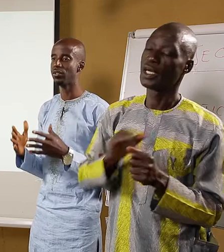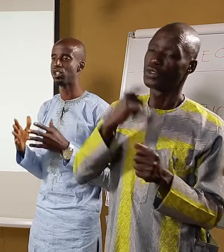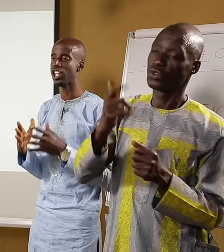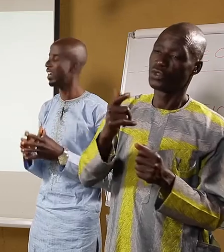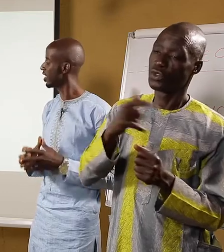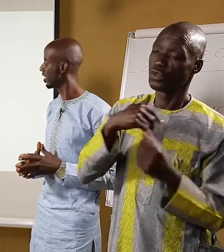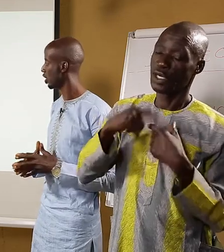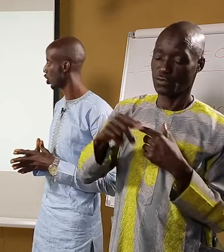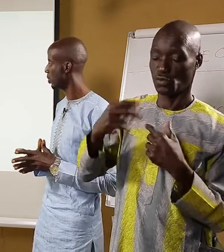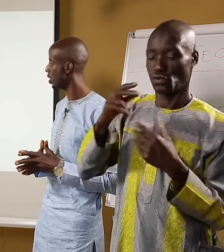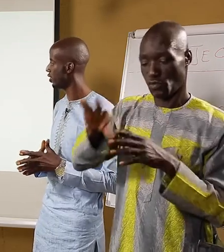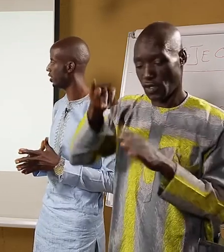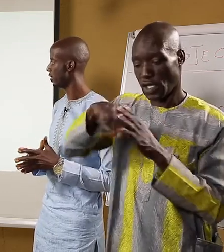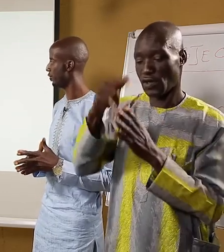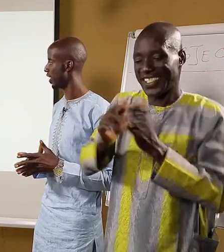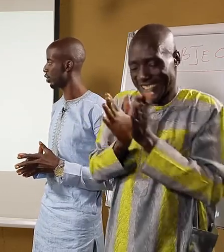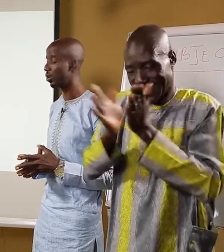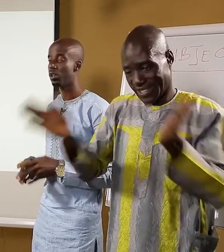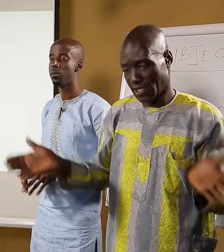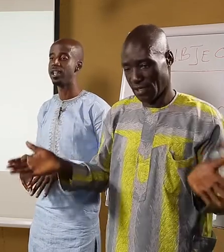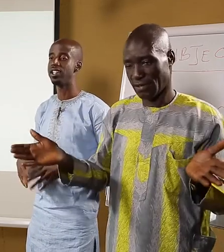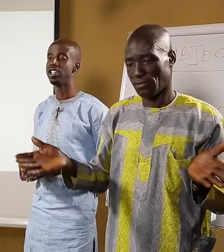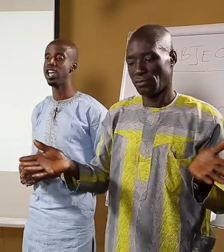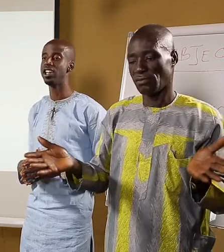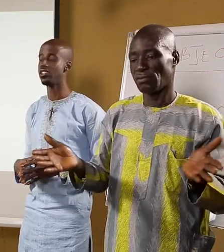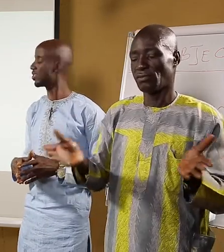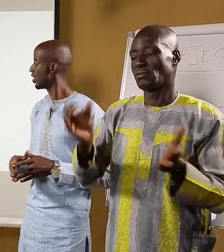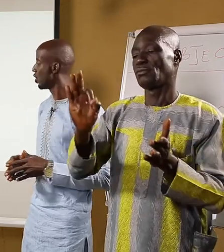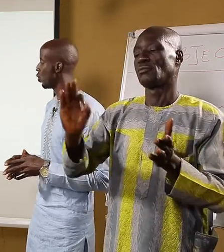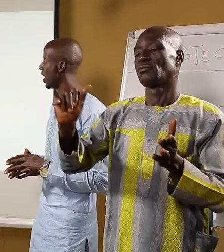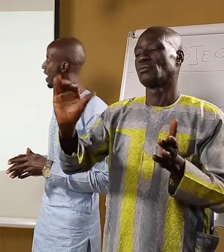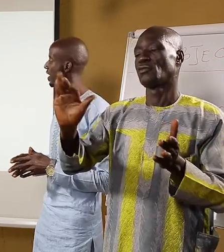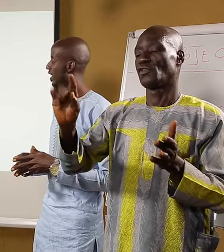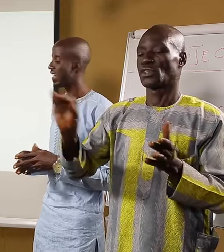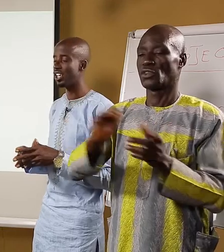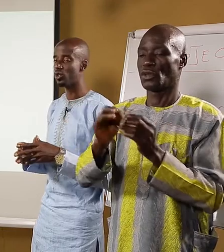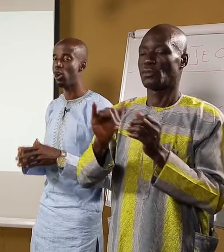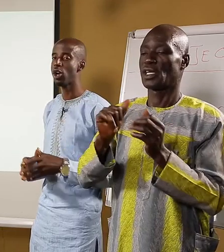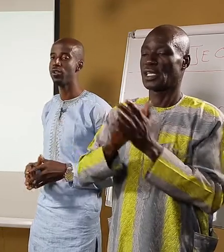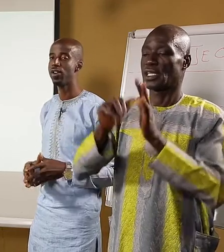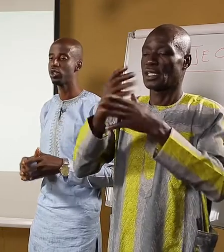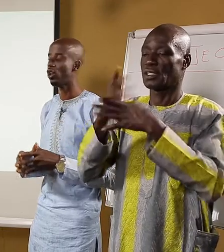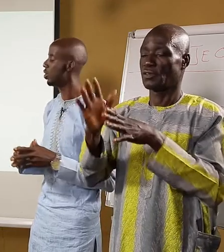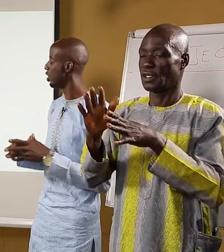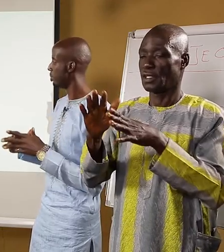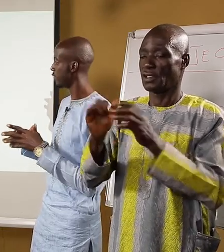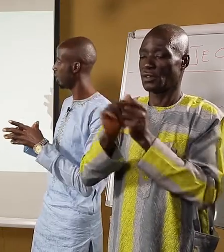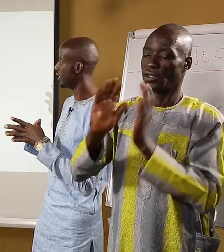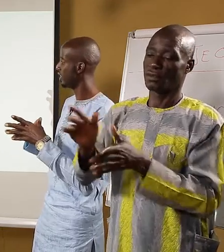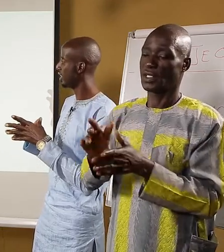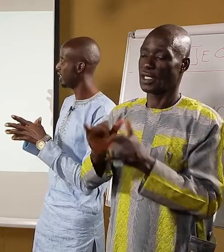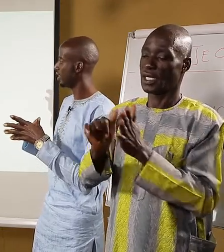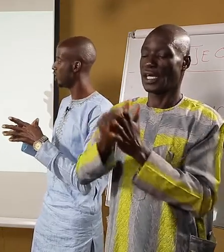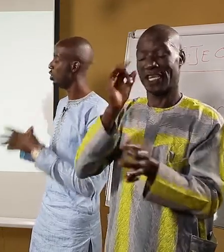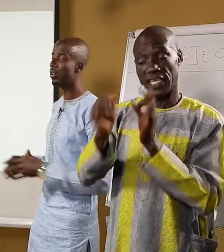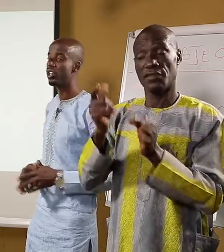said you have to check the common factor. But in a case where there is no common factor